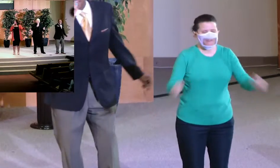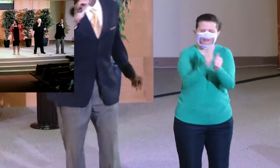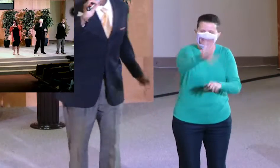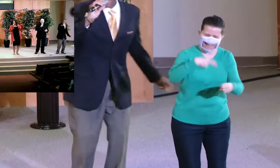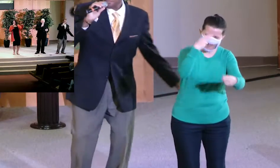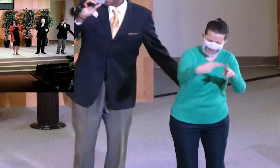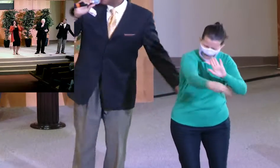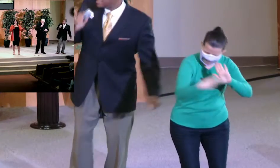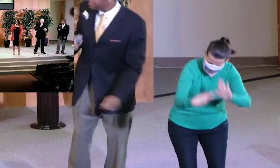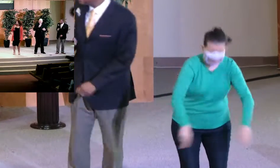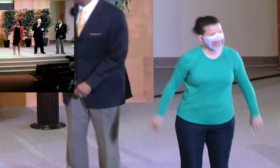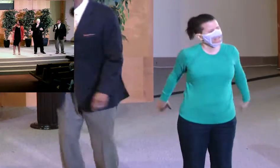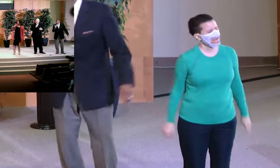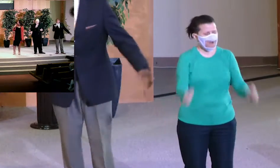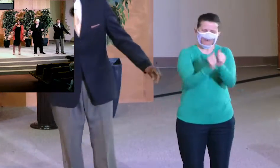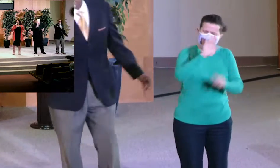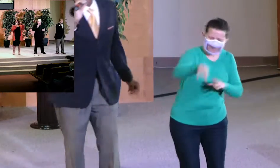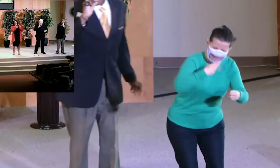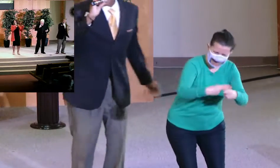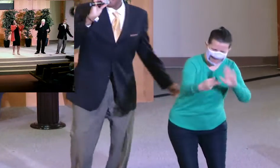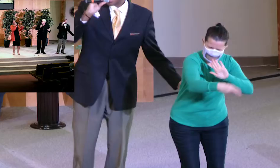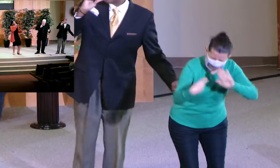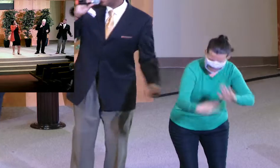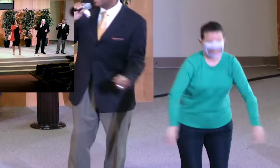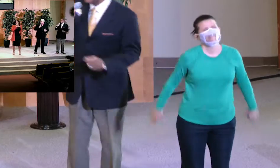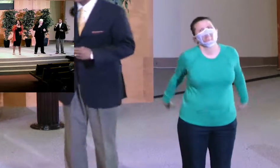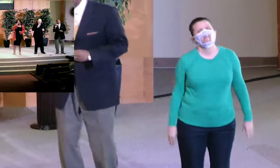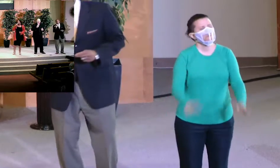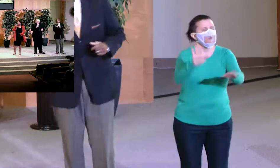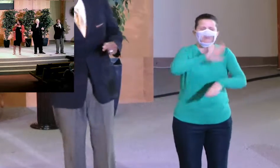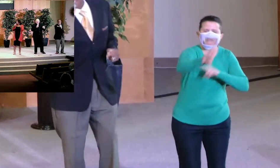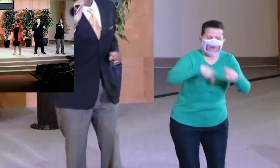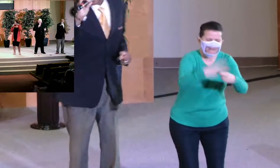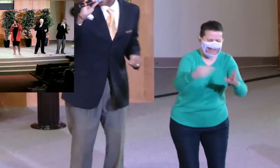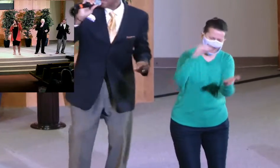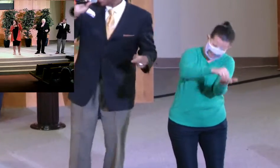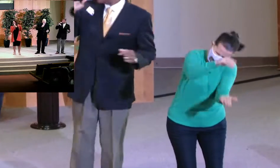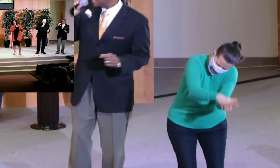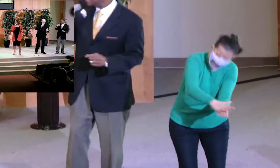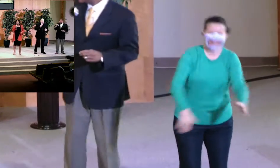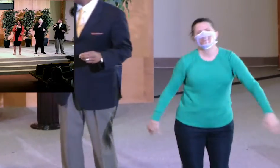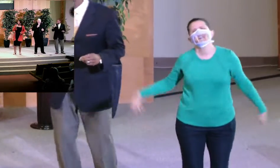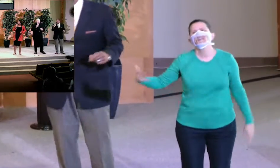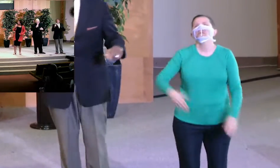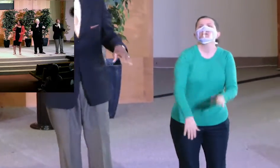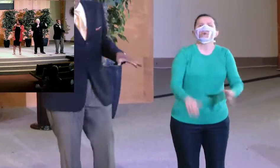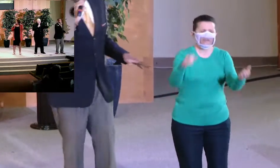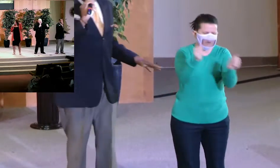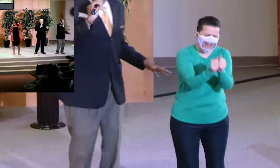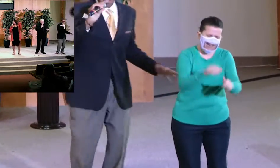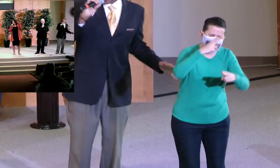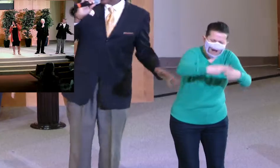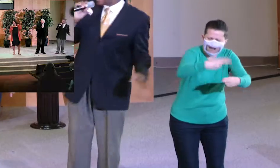it. With your name With on your it. name on it. With your name on With it. your name on it. With your name With on it. your name on it. With